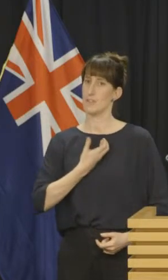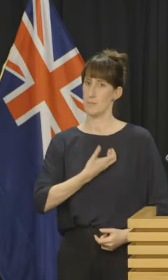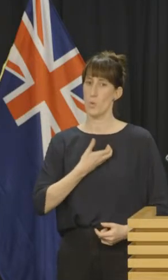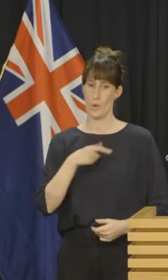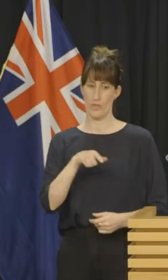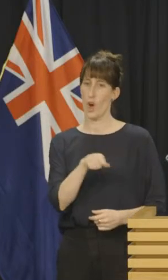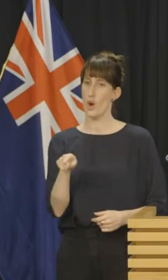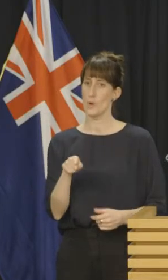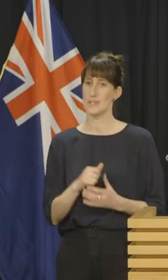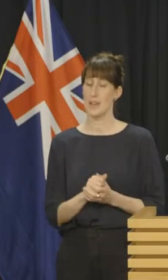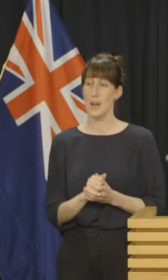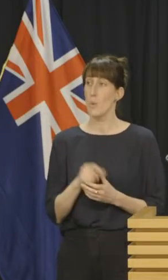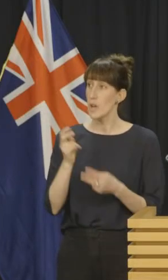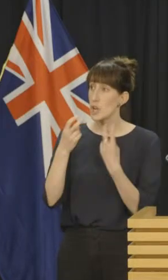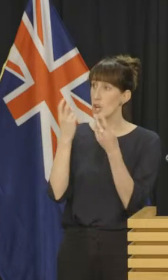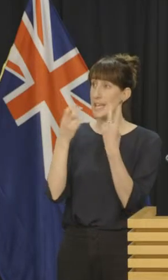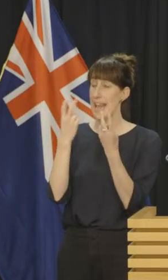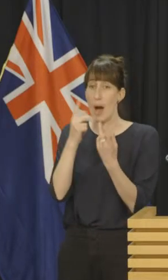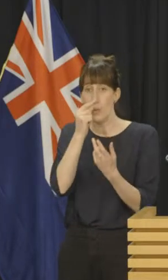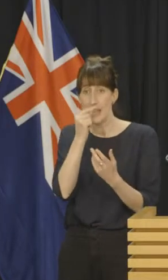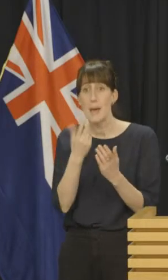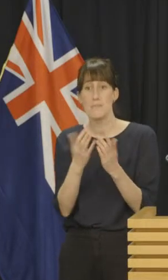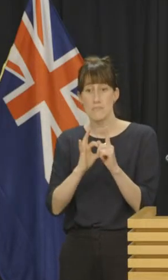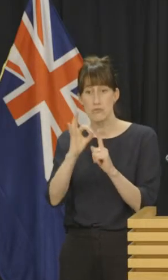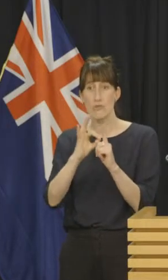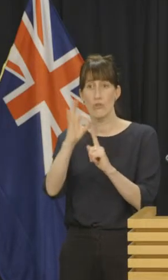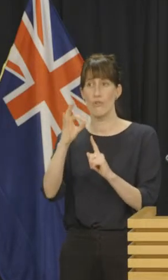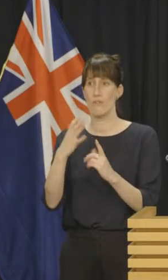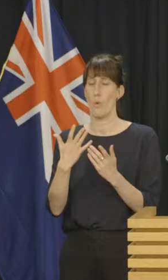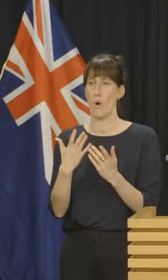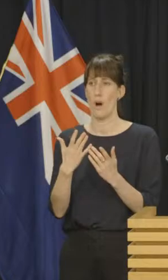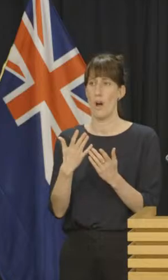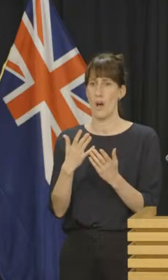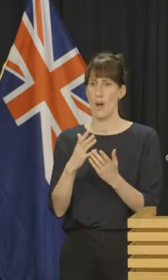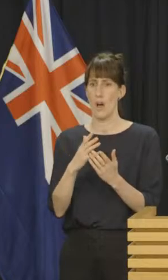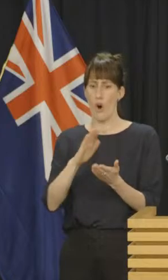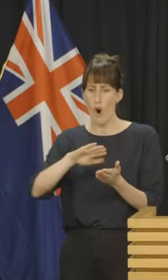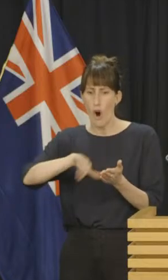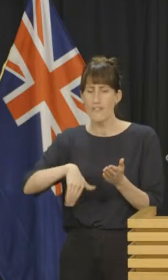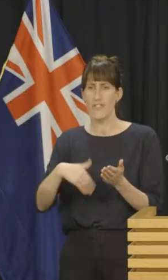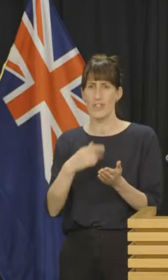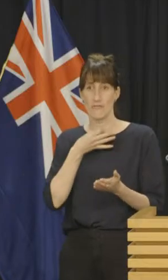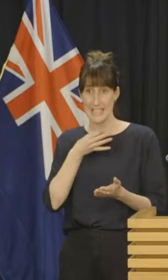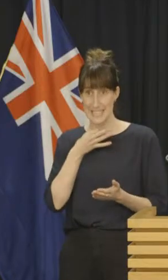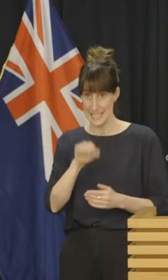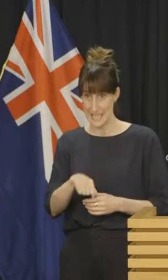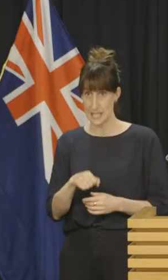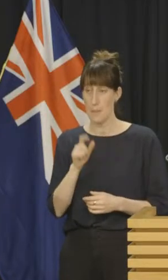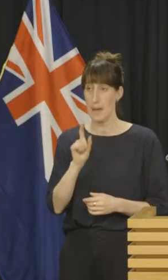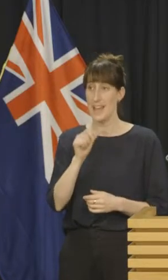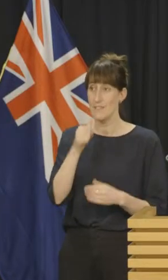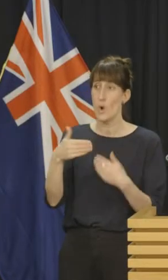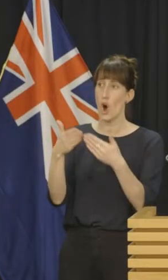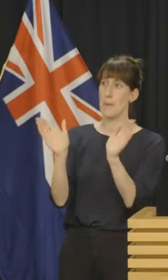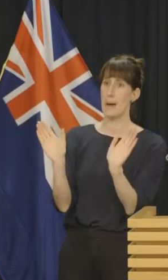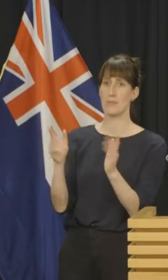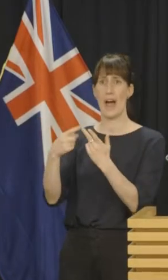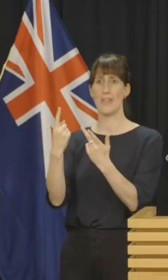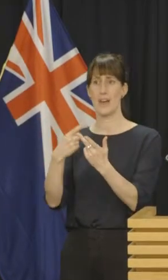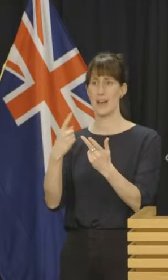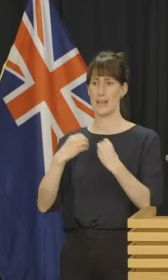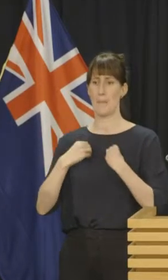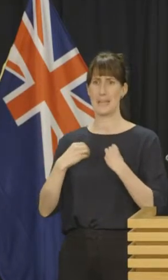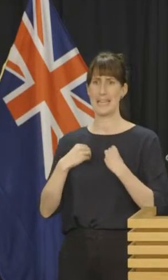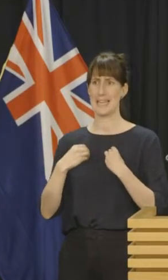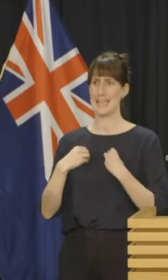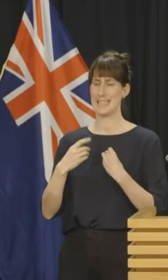always looking at how we can do more to remove any residual risk that exists there. As soon as you open that out, you create more risk. So I wouldn't